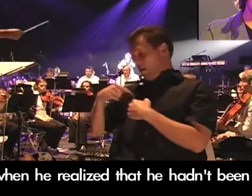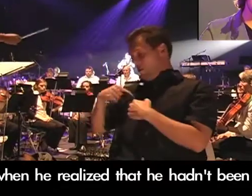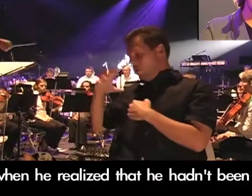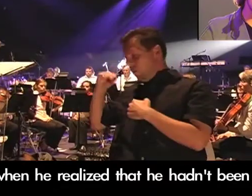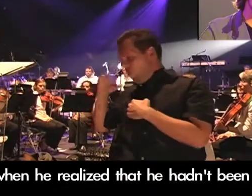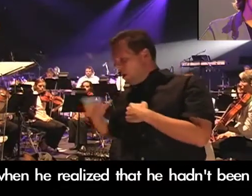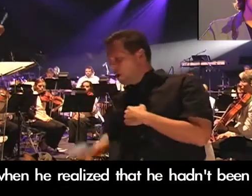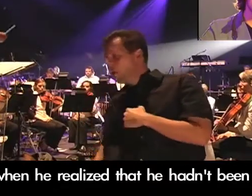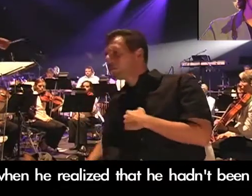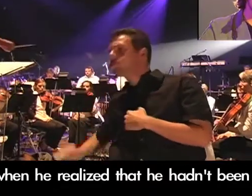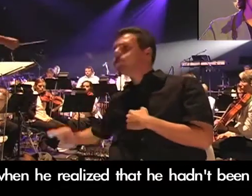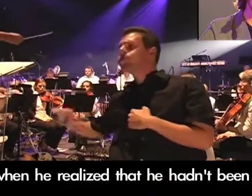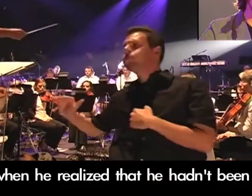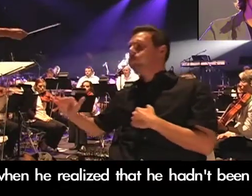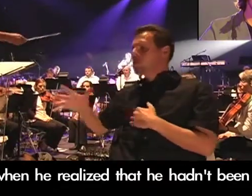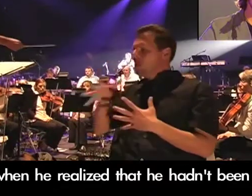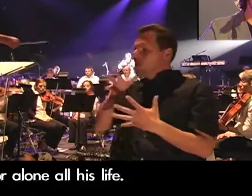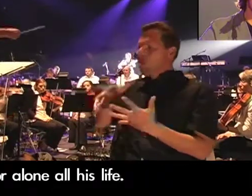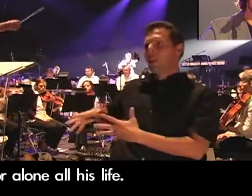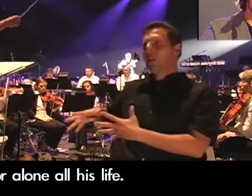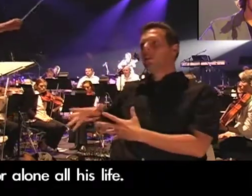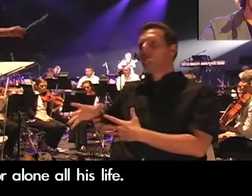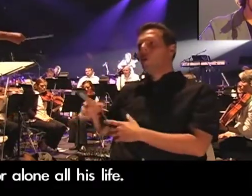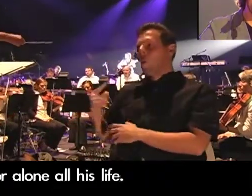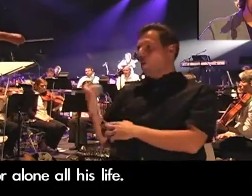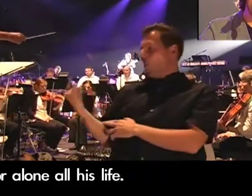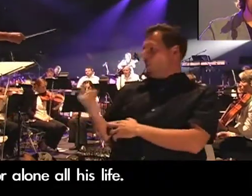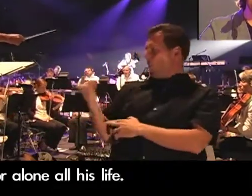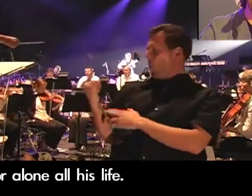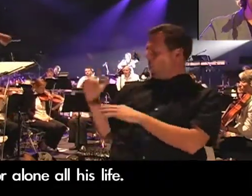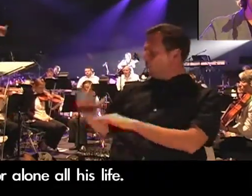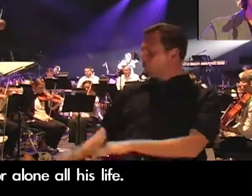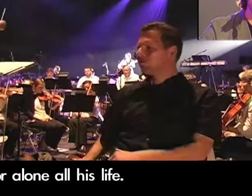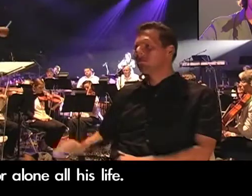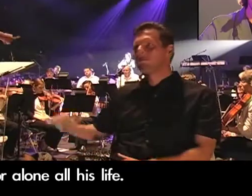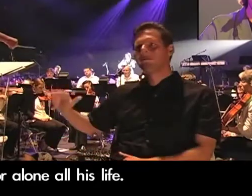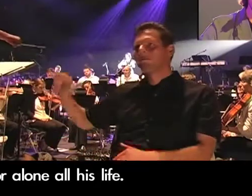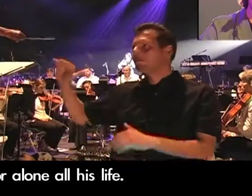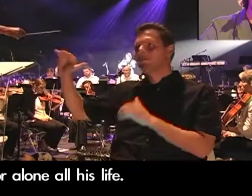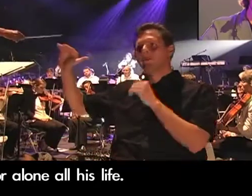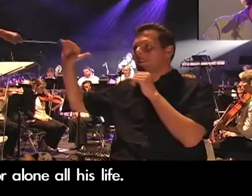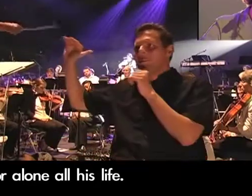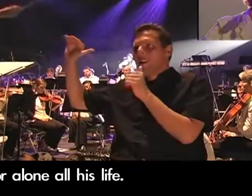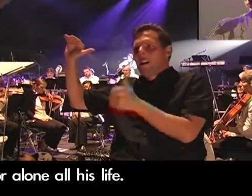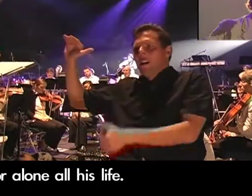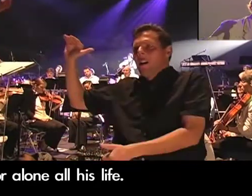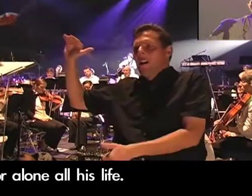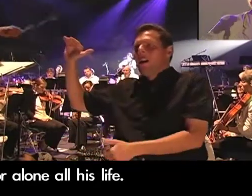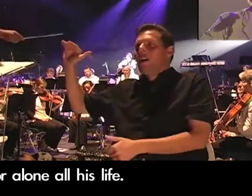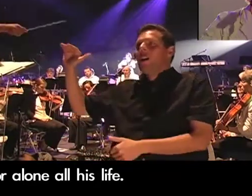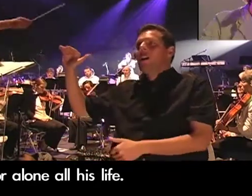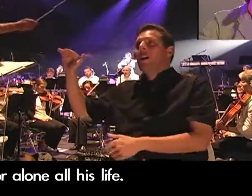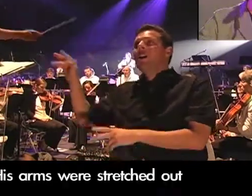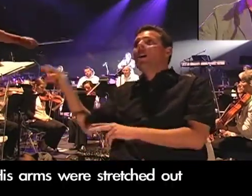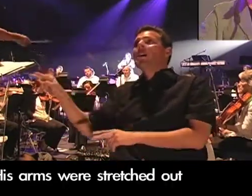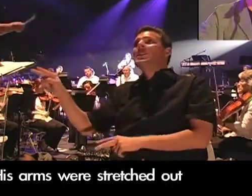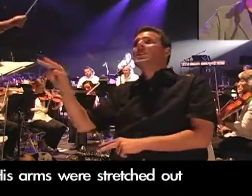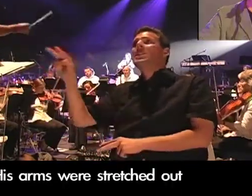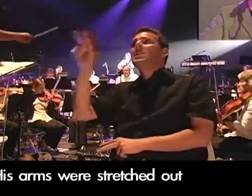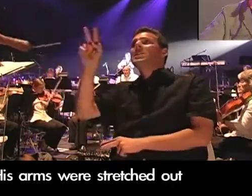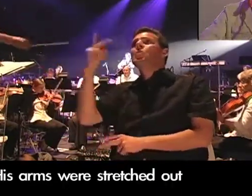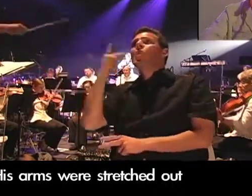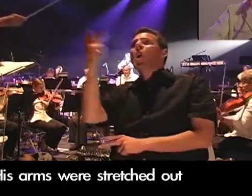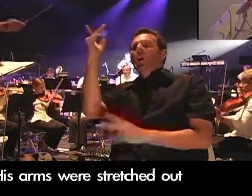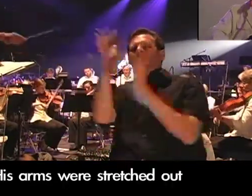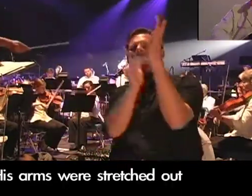he hadn't been unloved or alone on his life. His